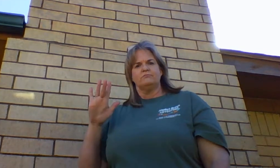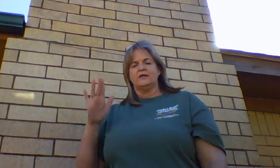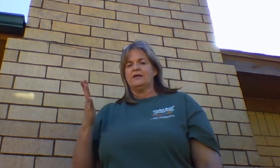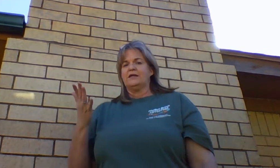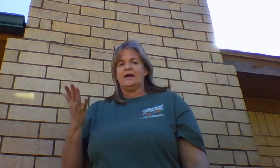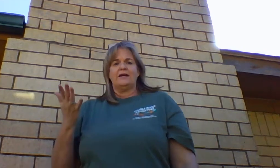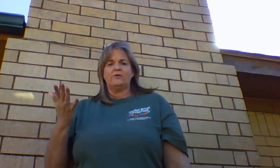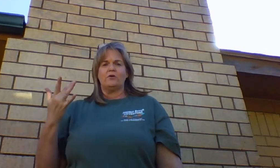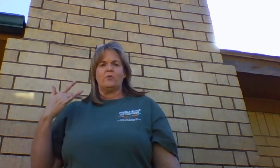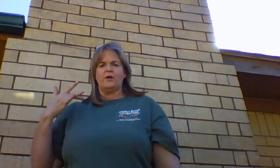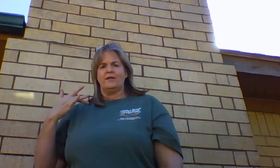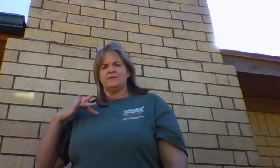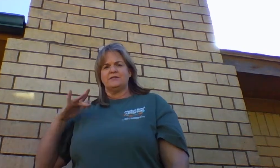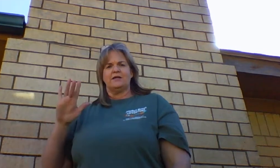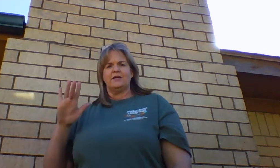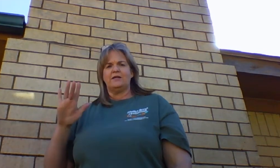Again, I don't know why that's the sign.